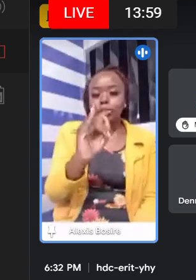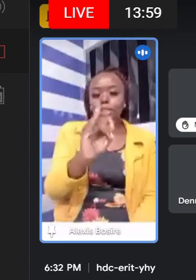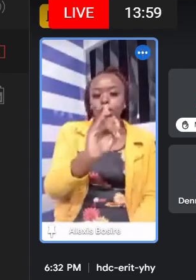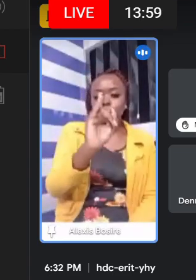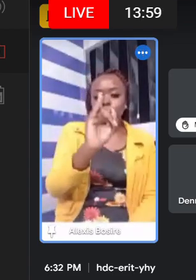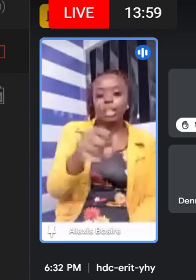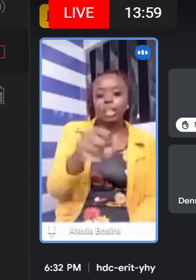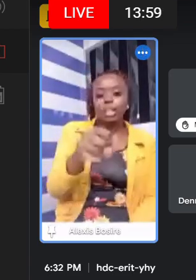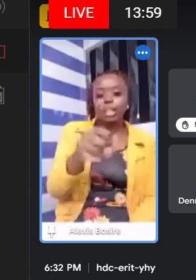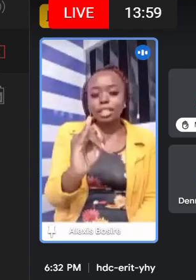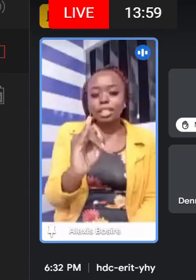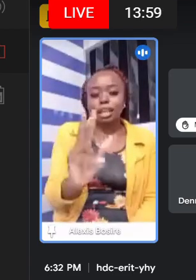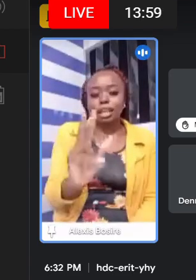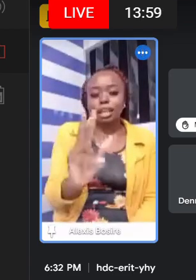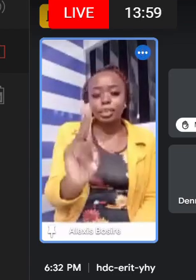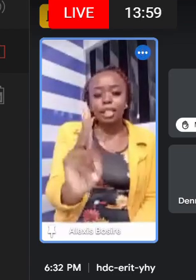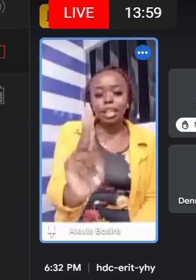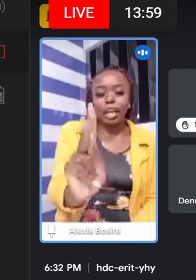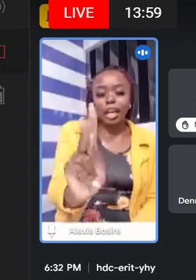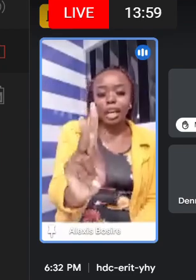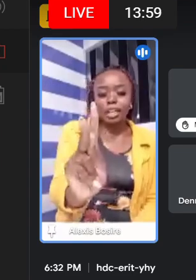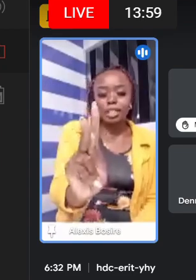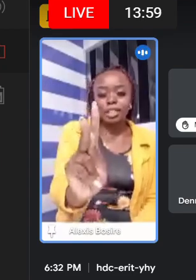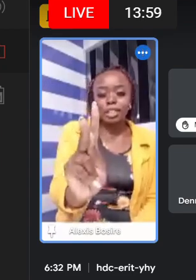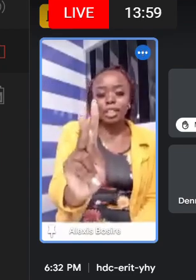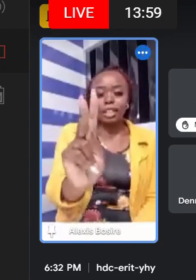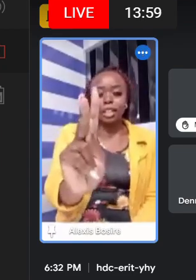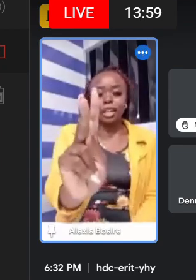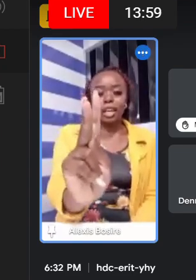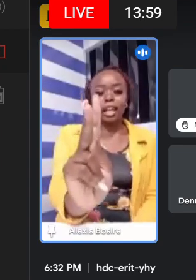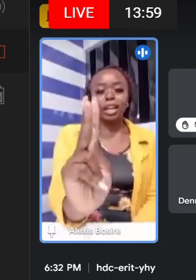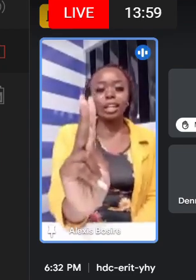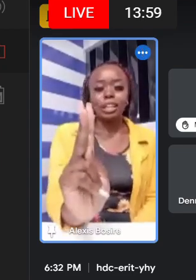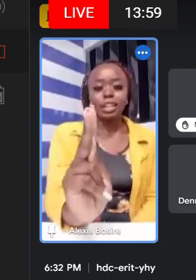how you were taught in school. J, K.